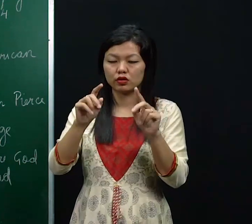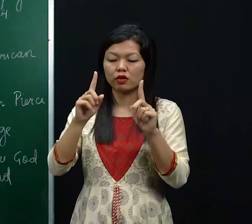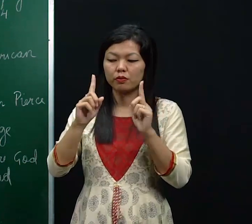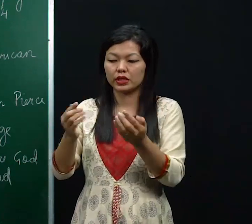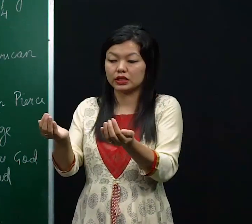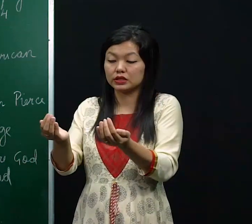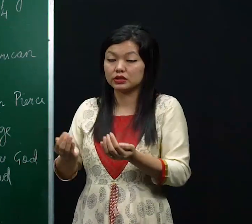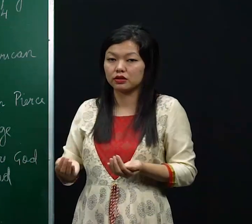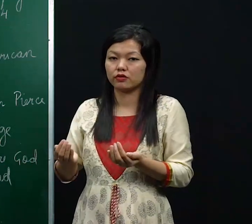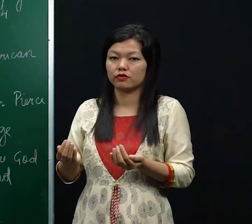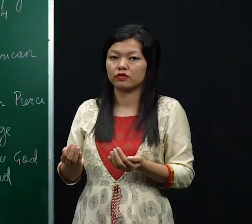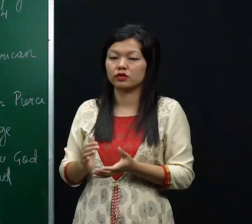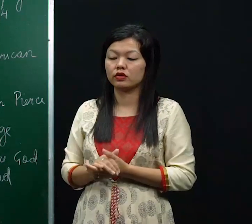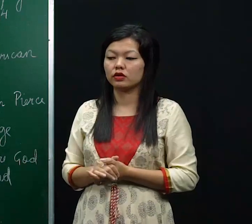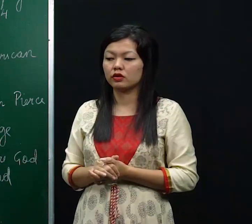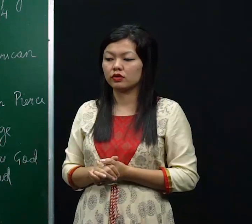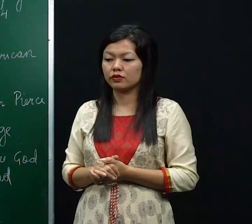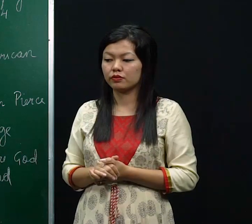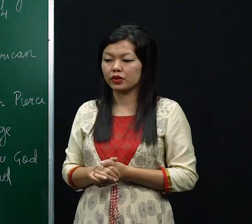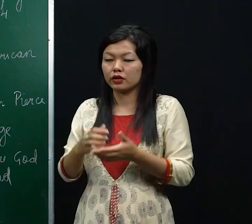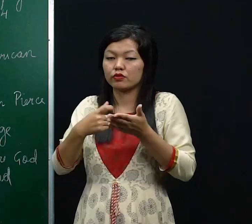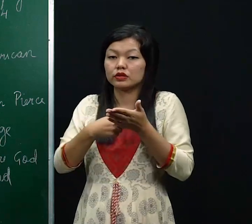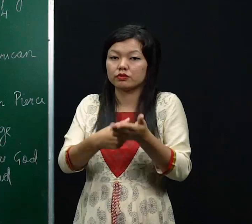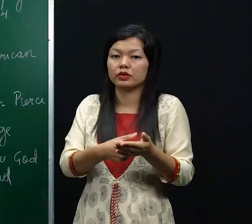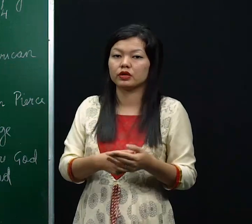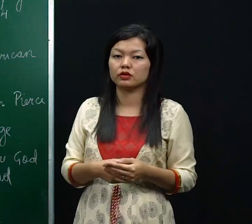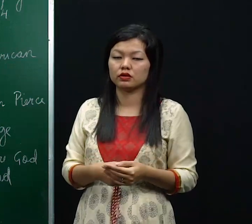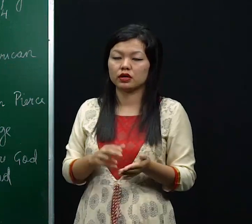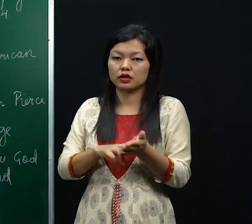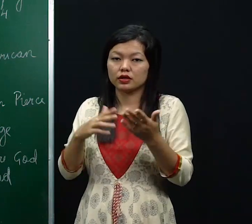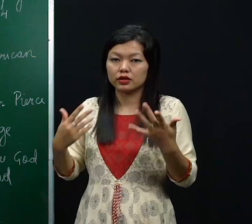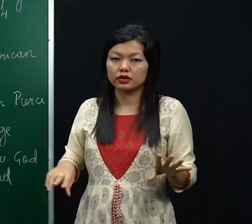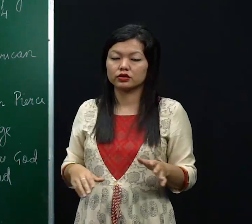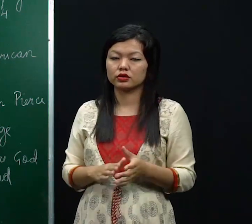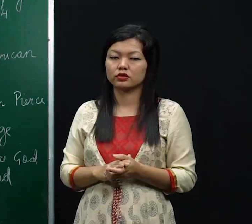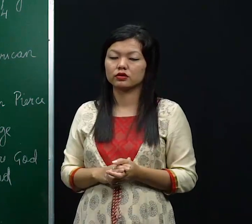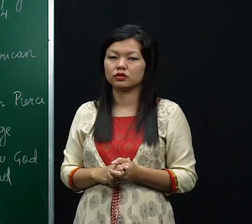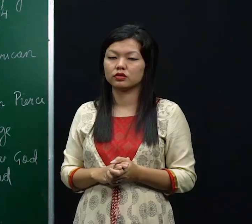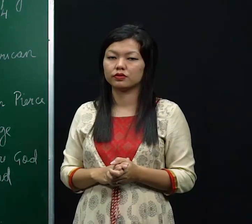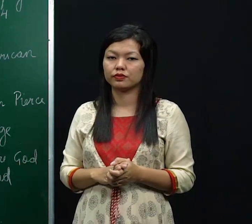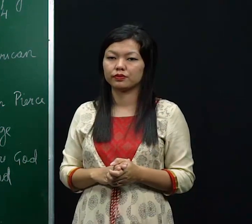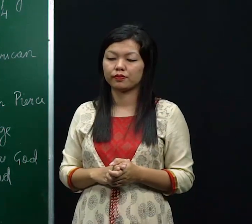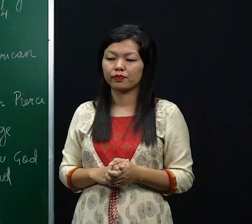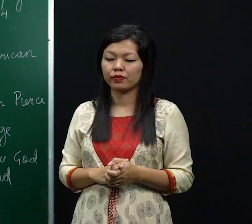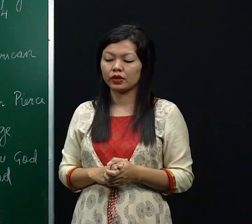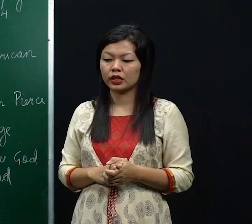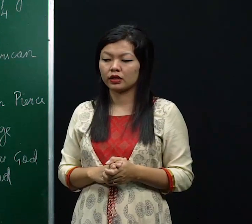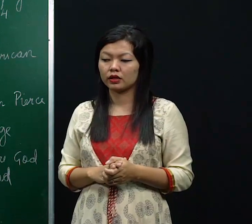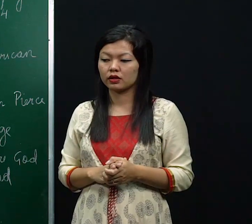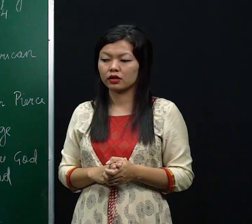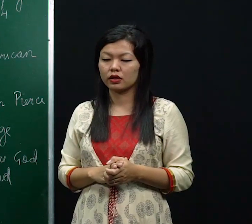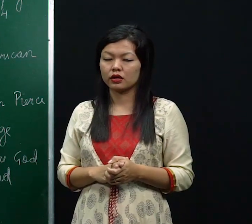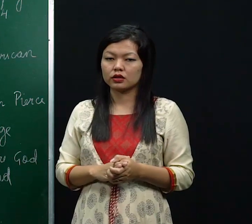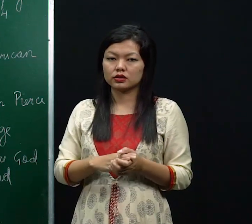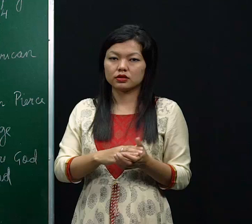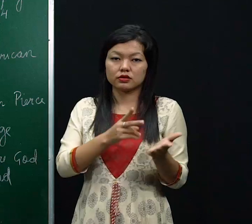that things cannot go on as they want. And he said that it has to be preserved so that even the whites, he is not thinking only for their